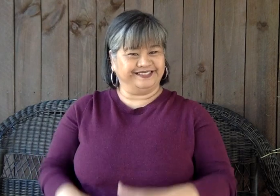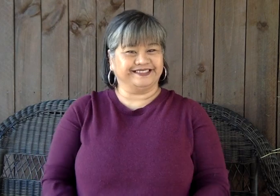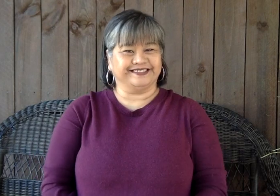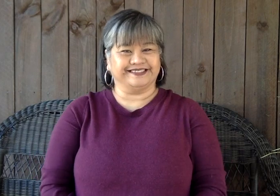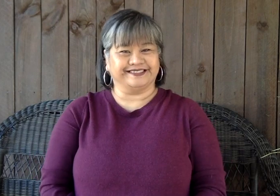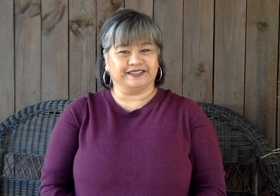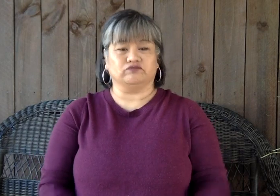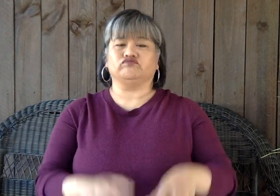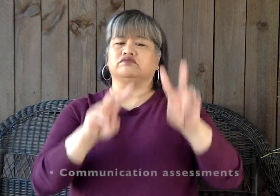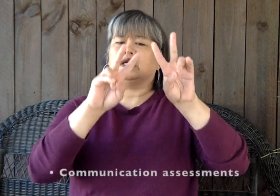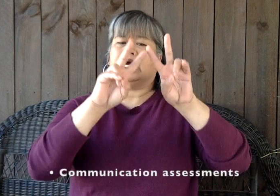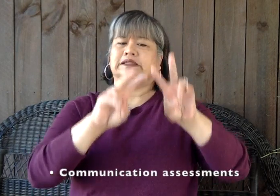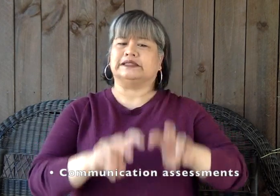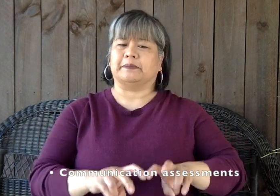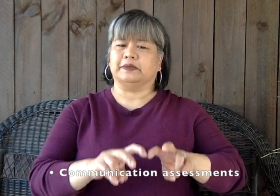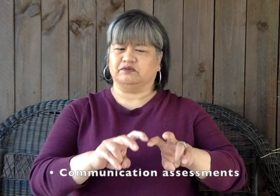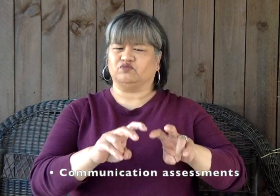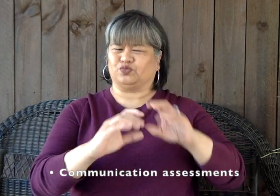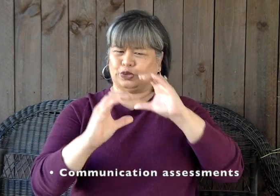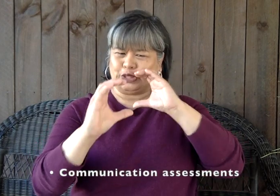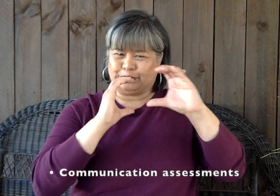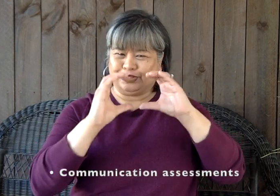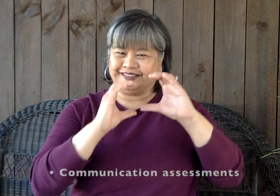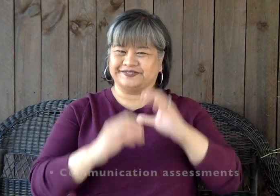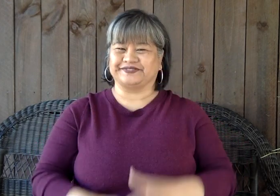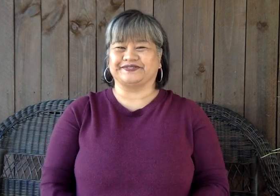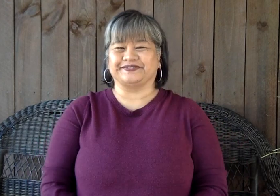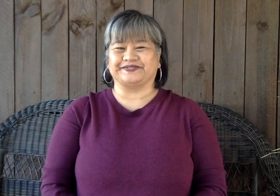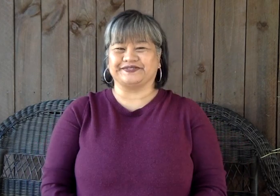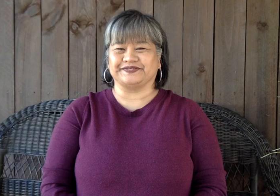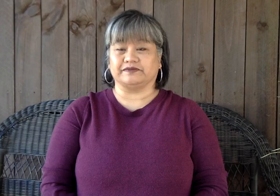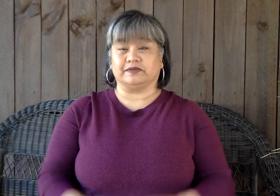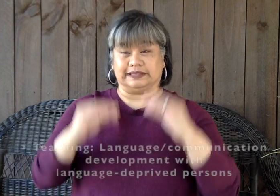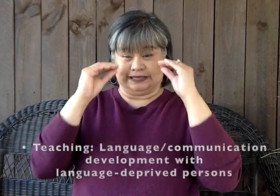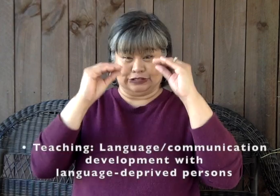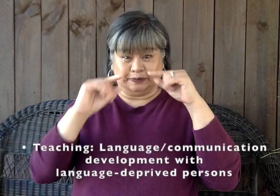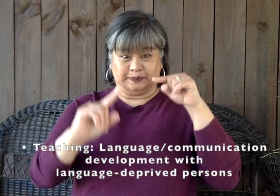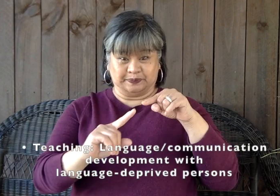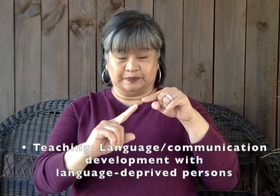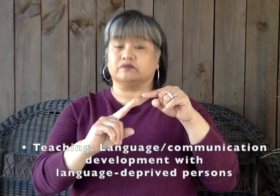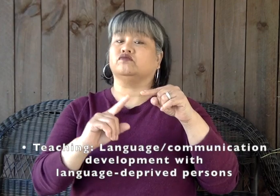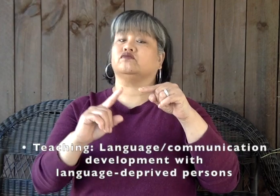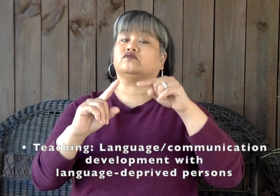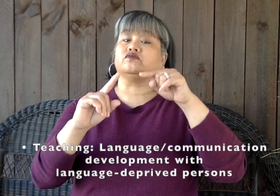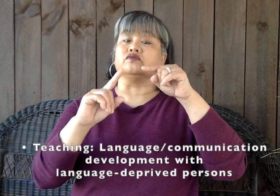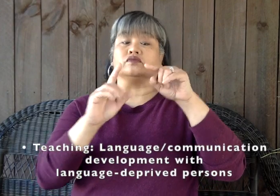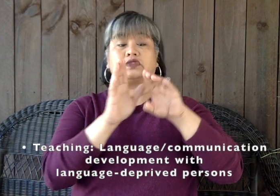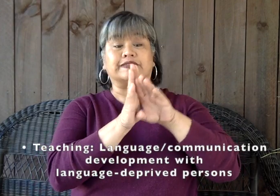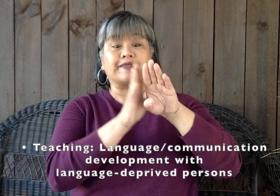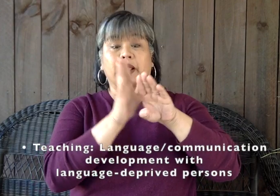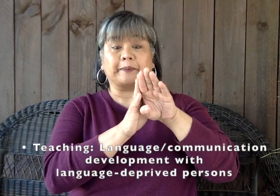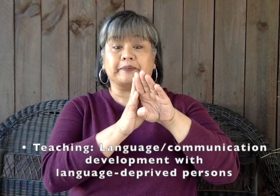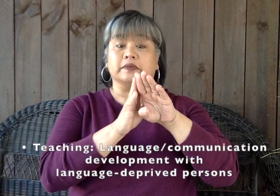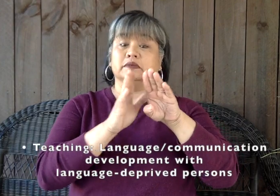Communication assessments. Teach language communication